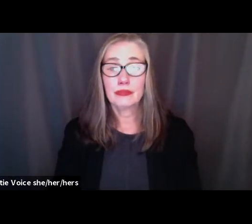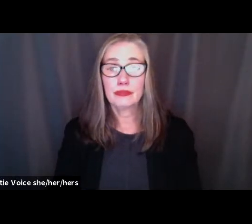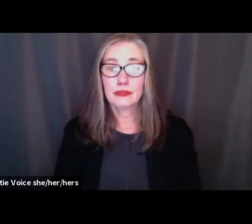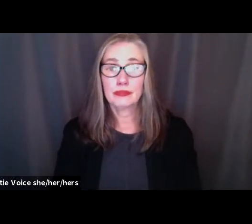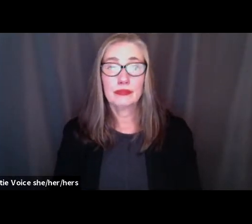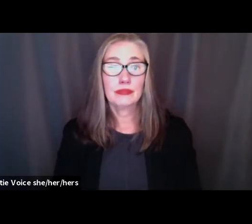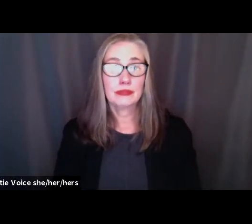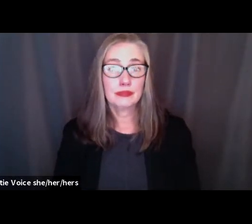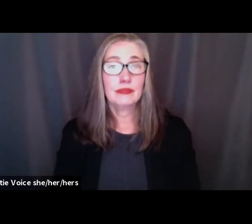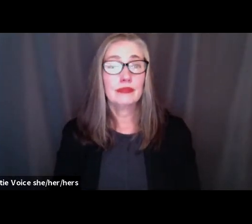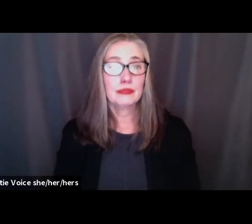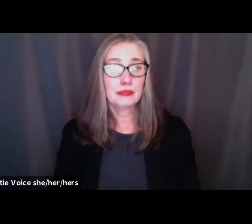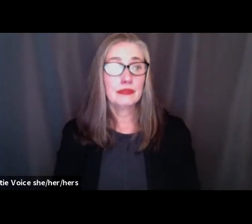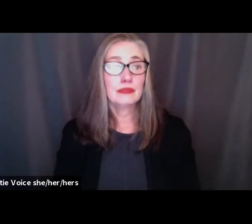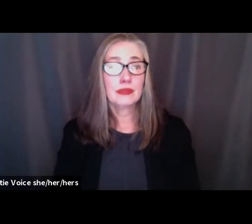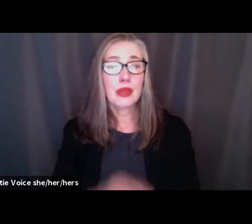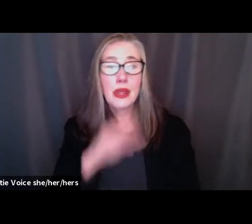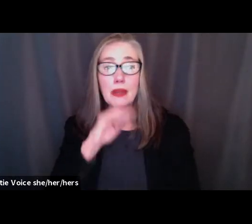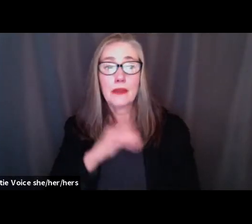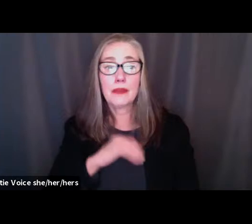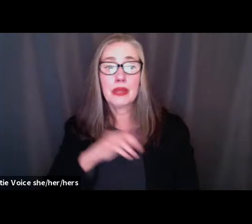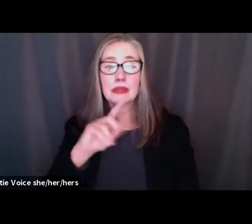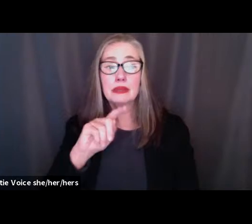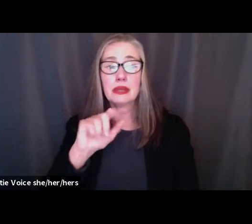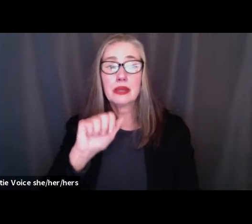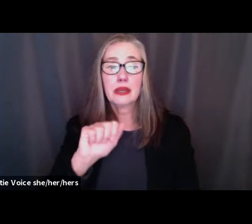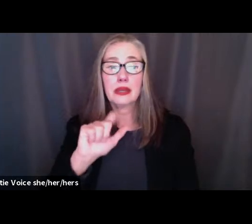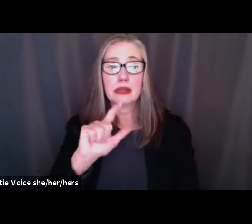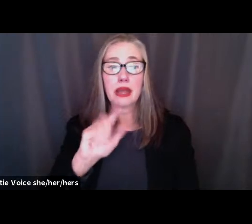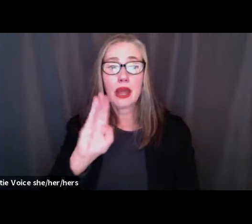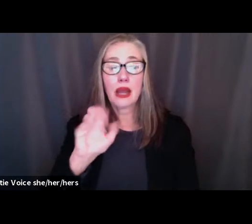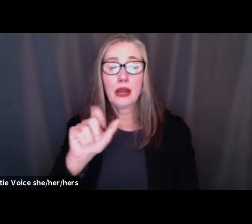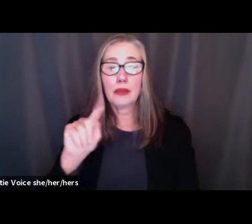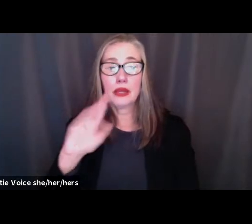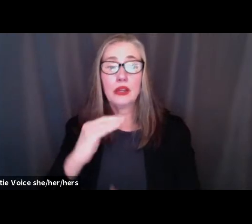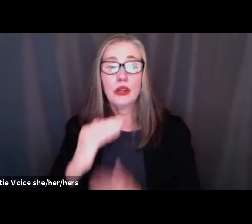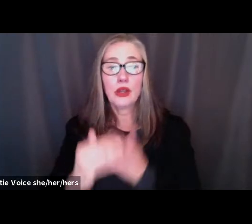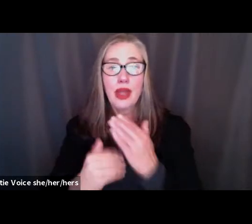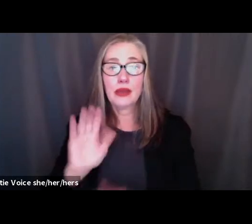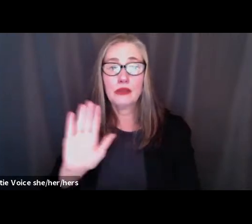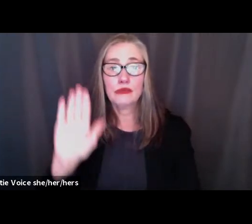Looks like Ms. Talbot is raising her hand.